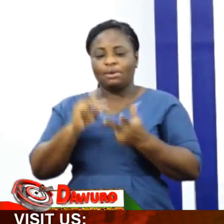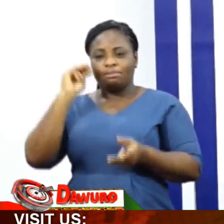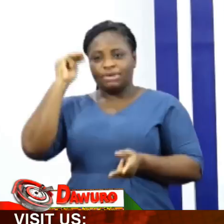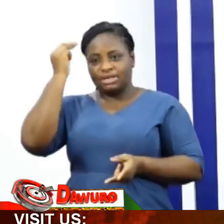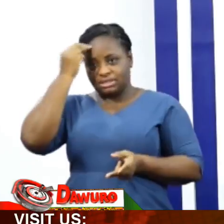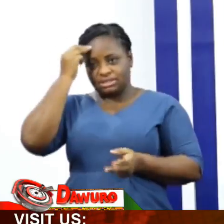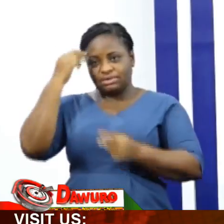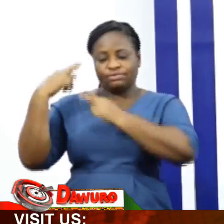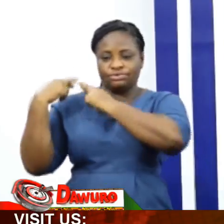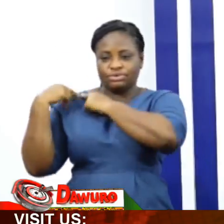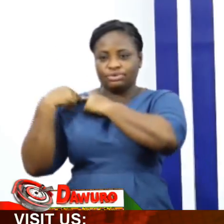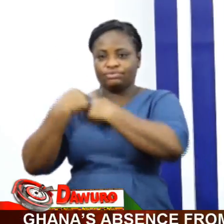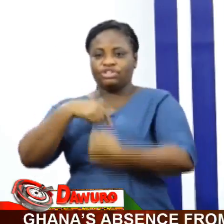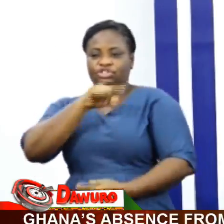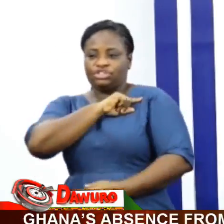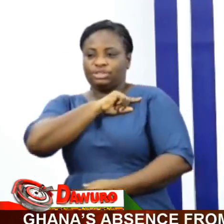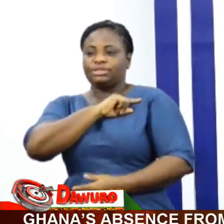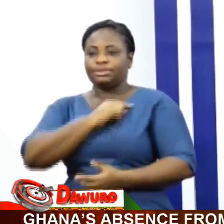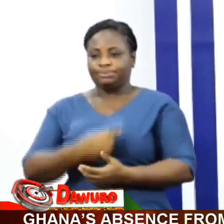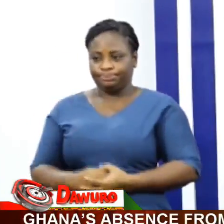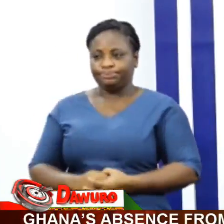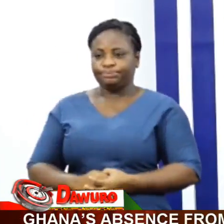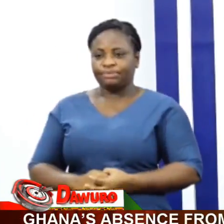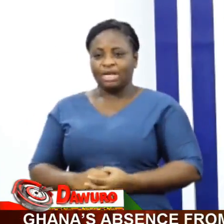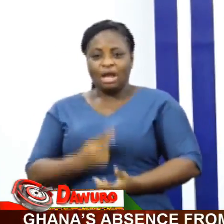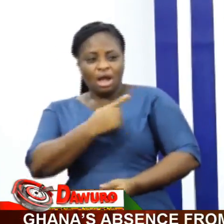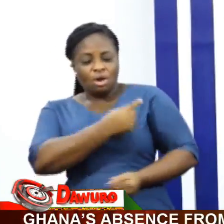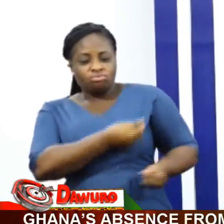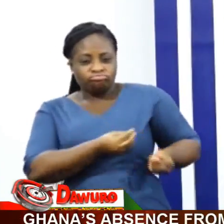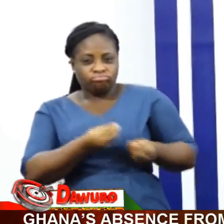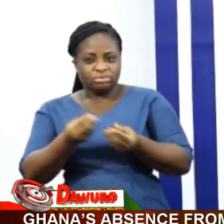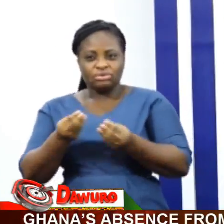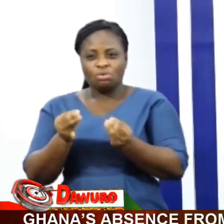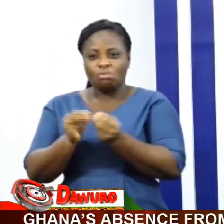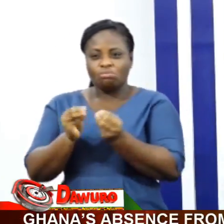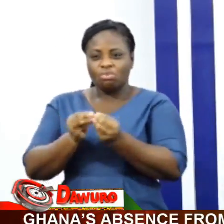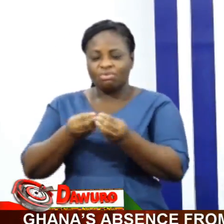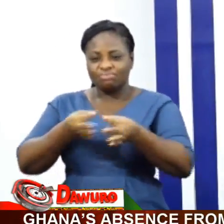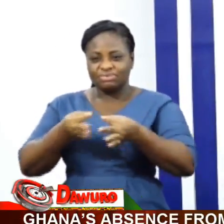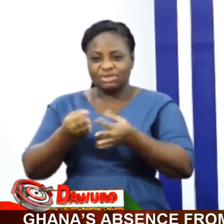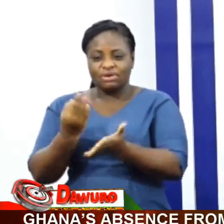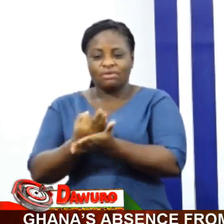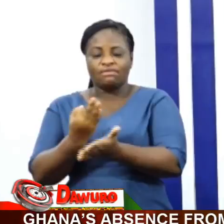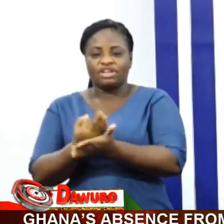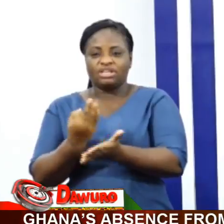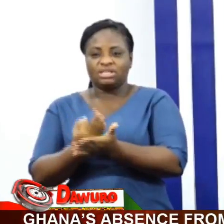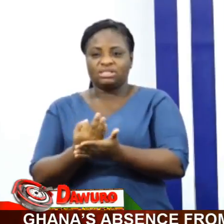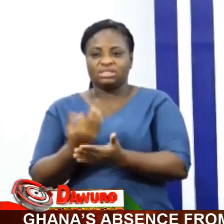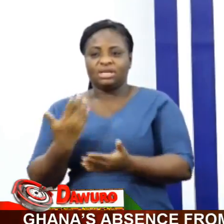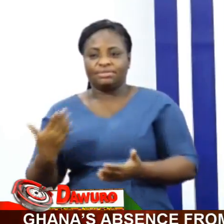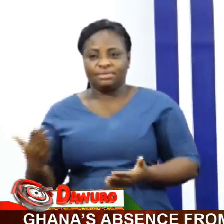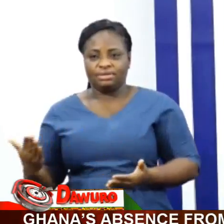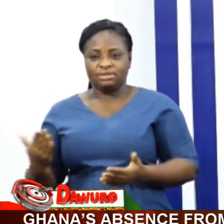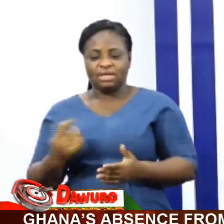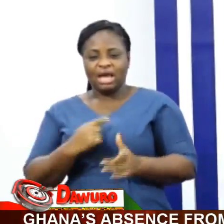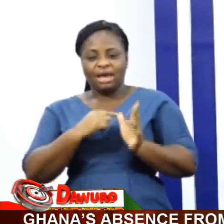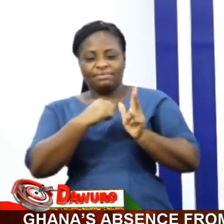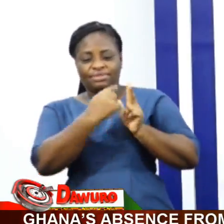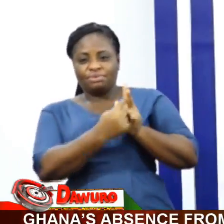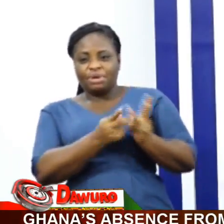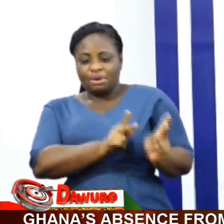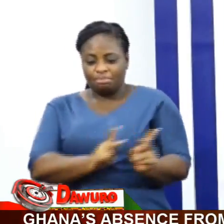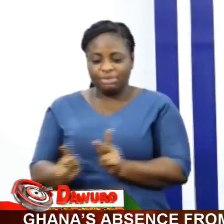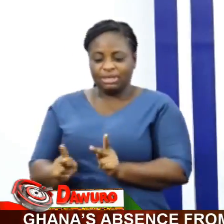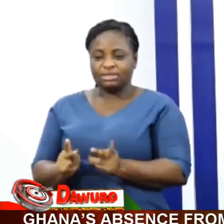Rwanda, Serbia, South Korea, Thailand, Tunisia, Uruguay, China, Ghana, Egypt,